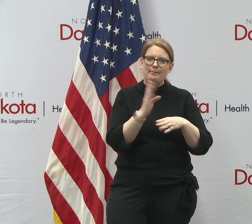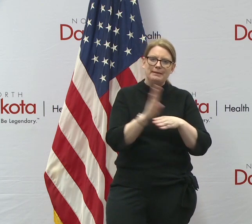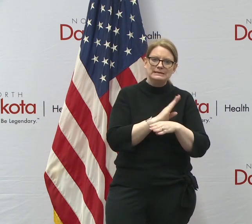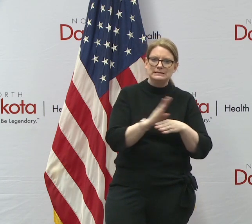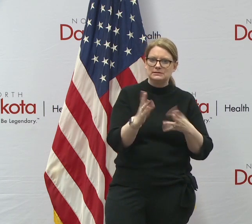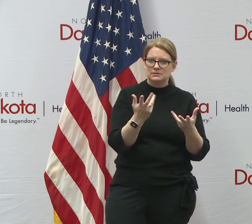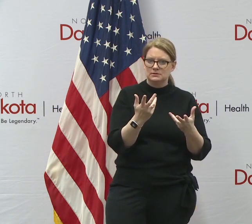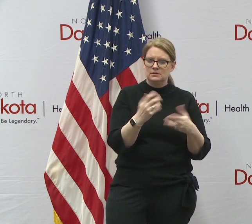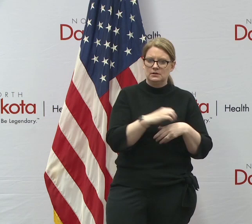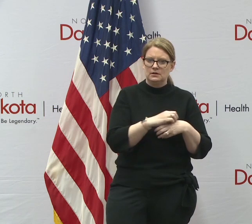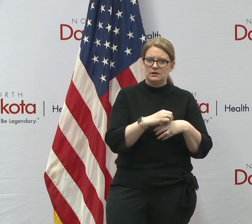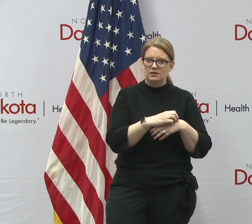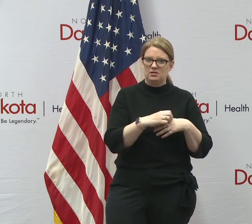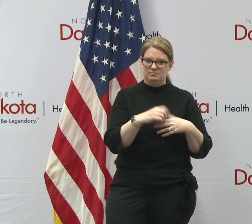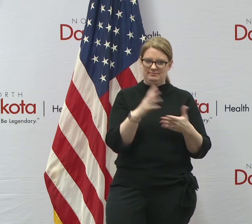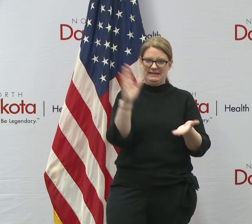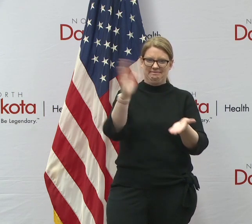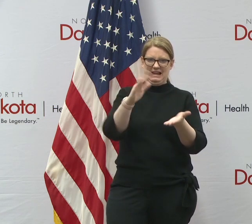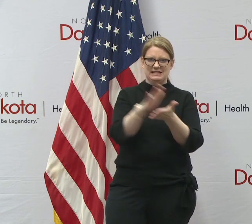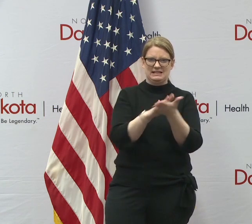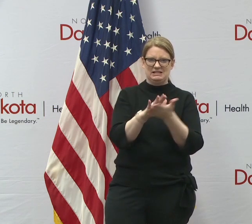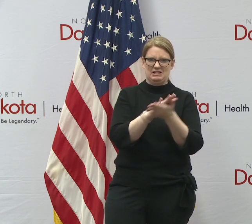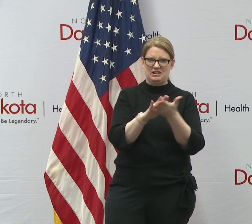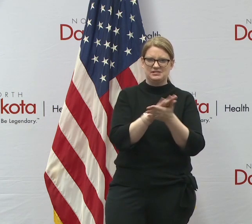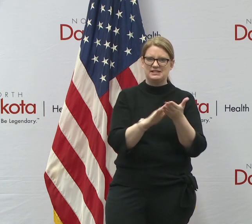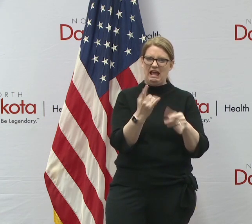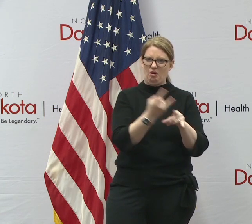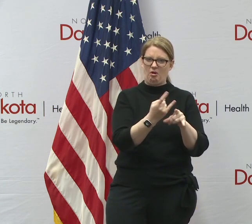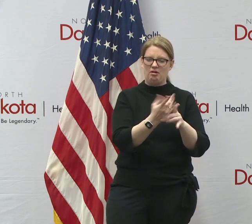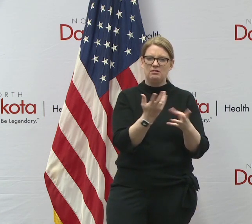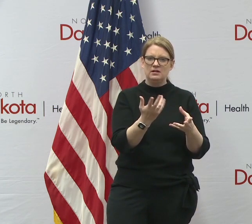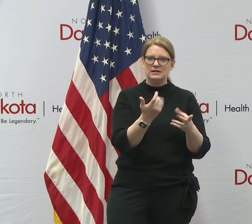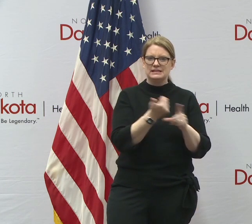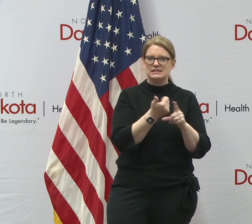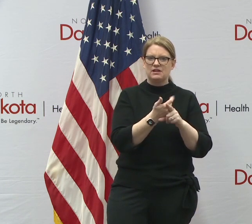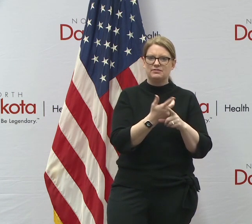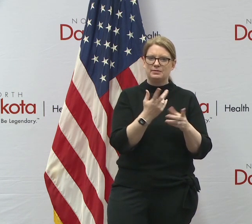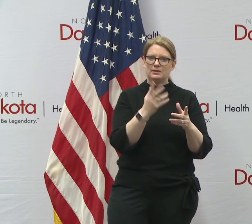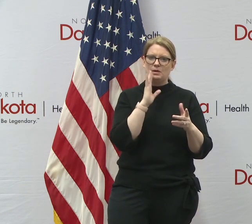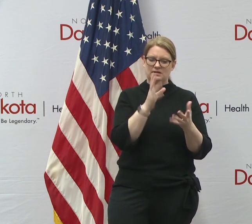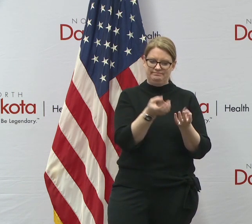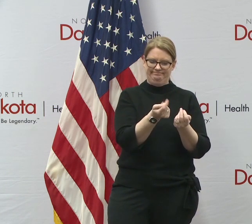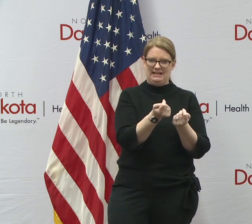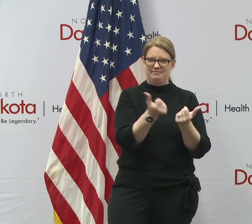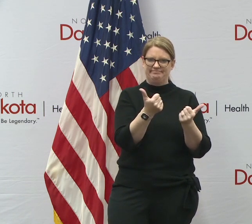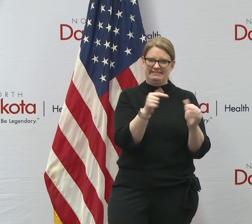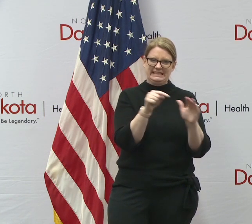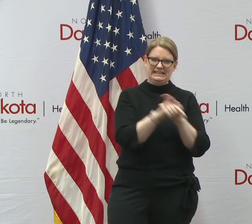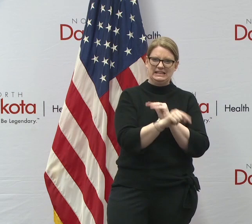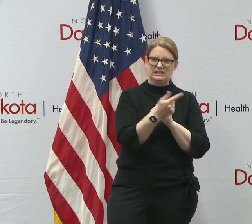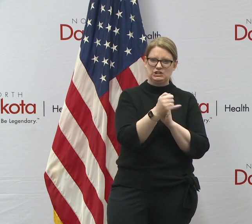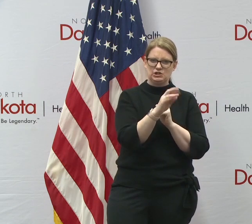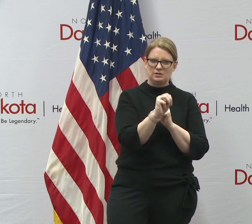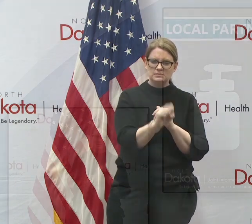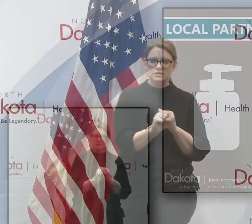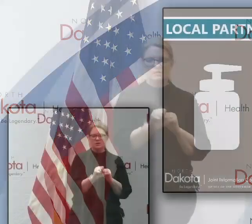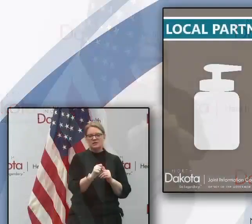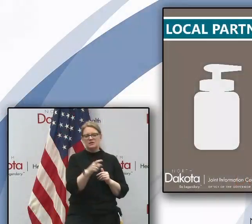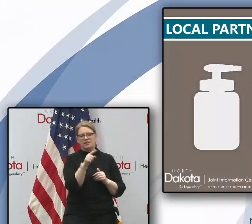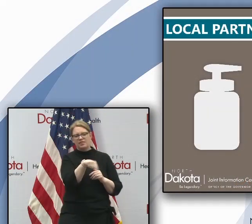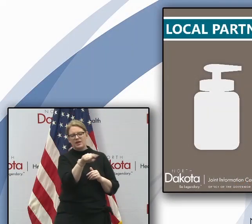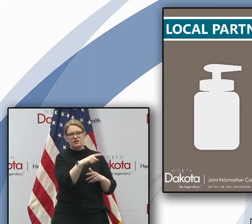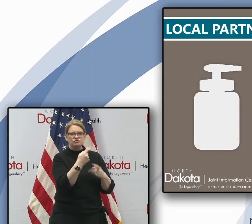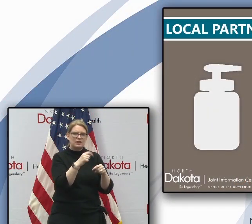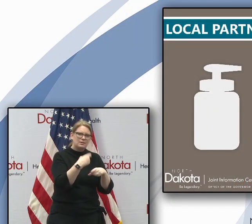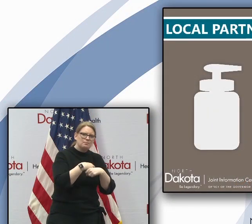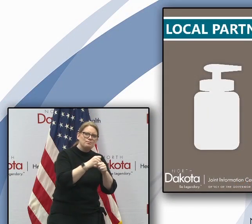is primarily alcohol, is what's the agent that kills the germs. Anyway, we've got vendors that are working on solutions, producing